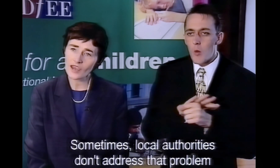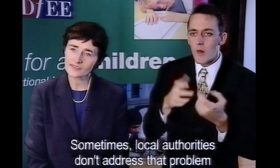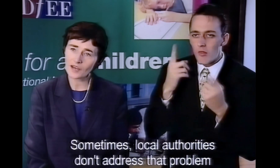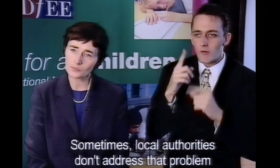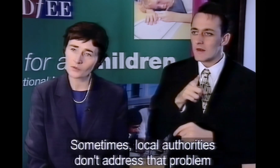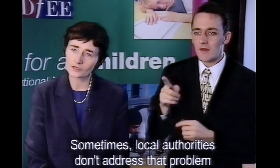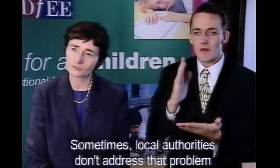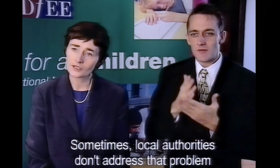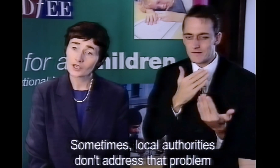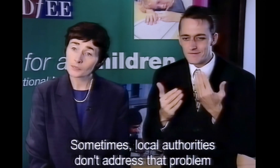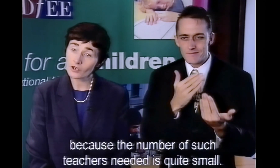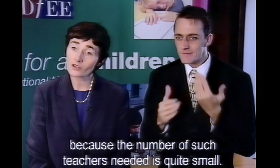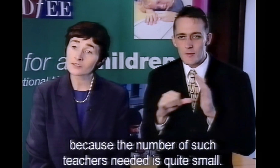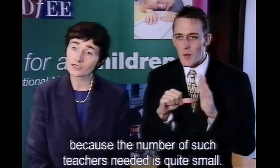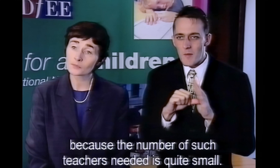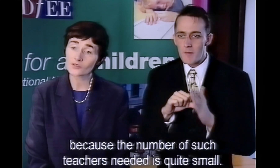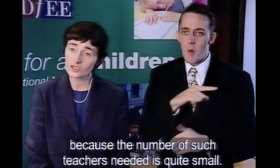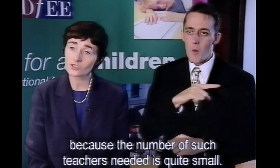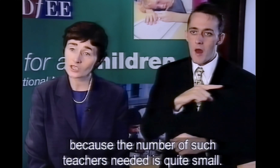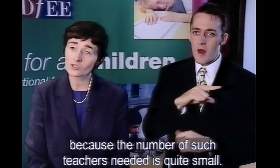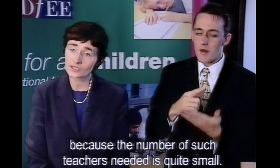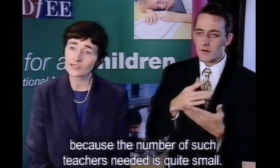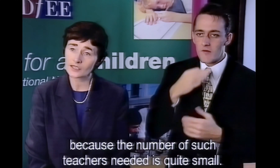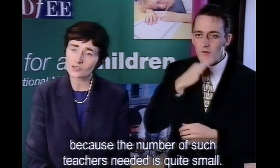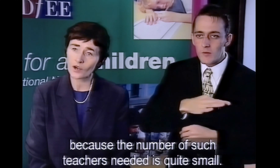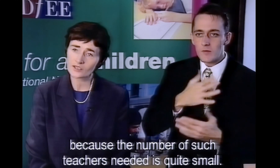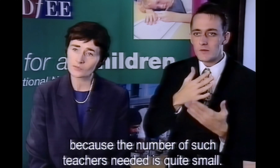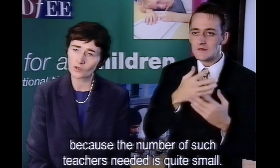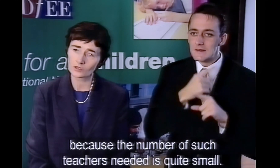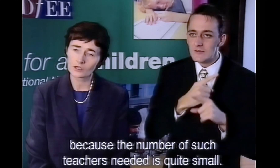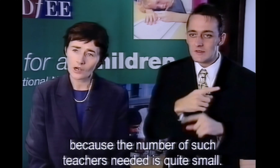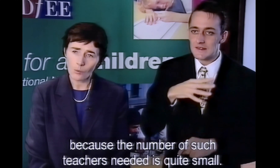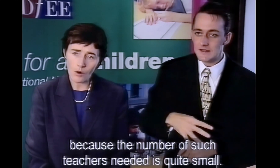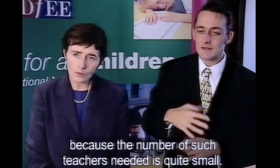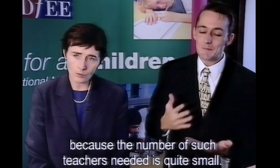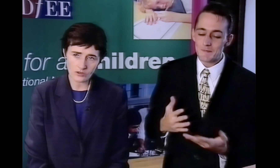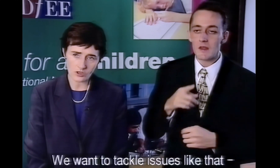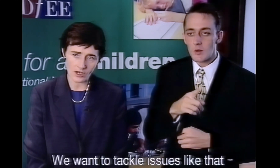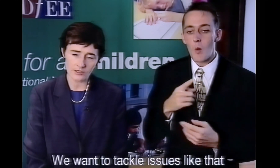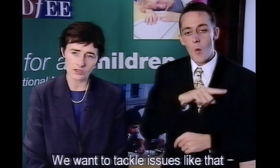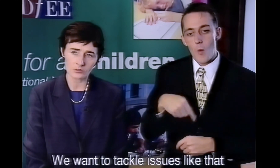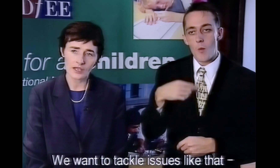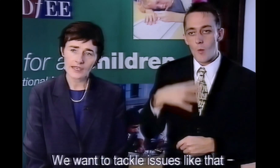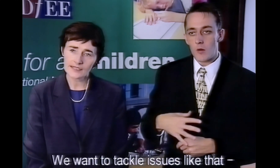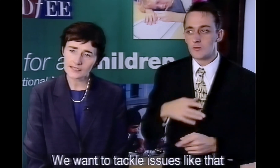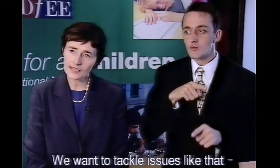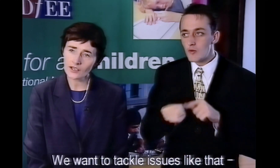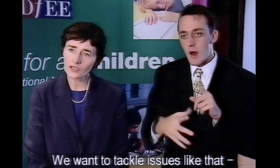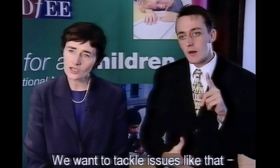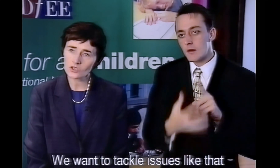that problem because the number of such teachers needed is quite small. What we want to try and do is to tackle issues